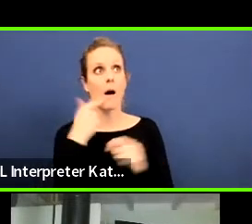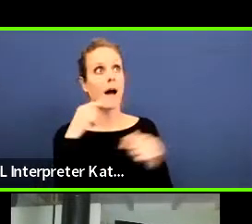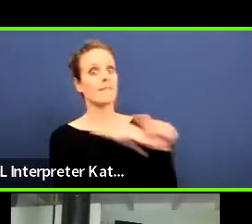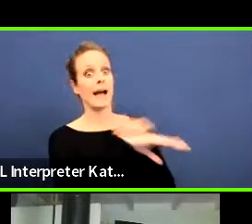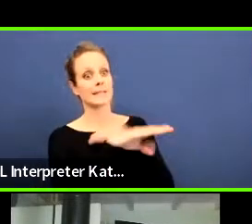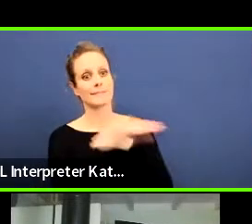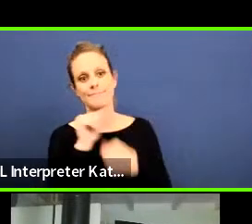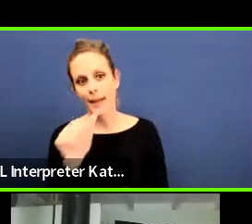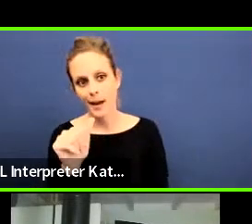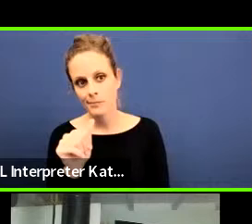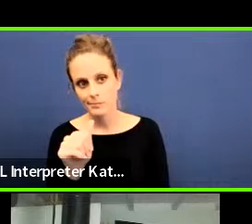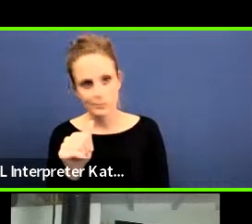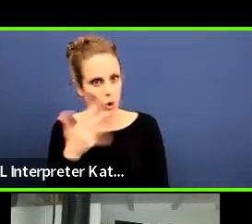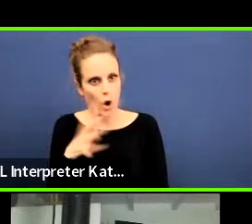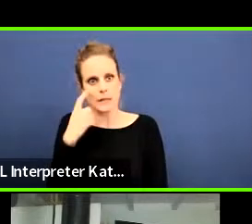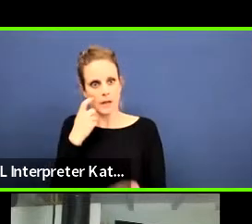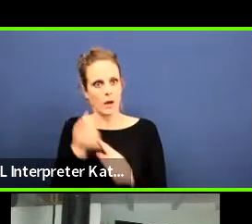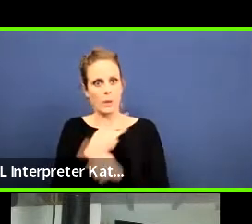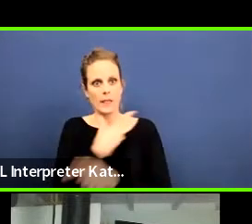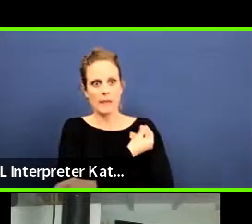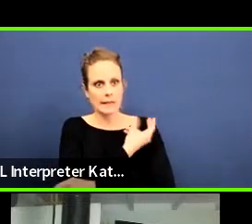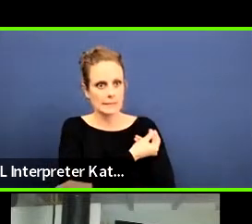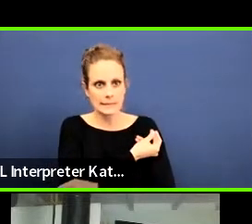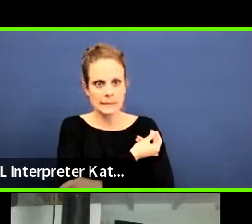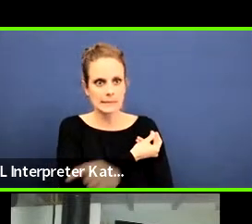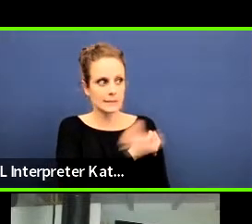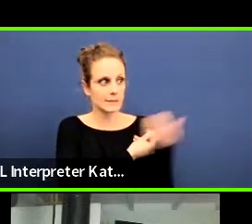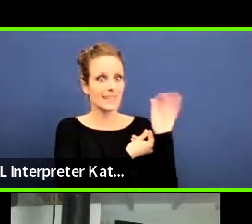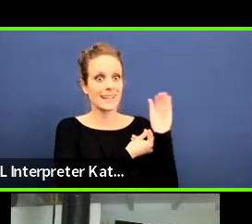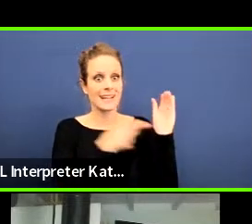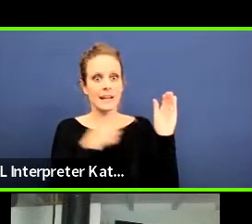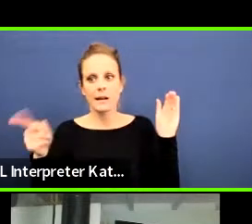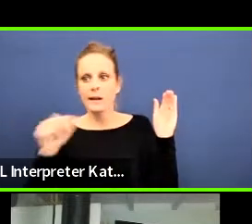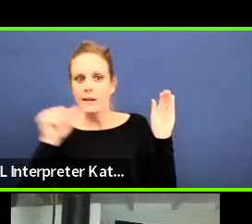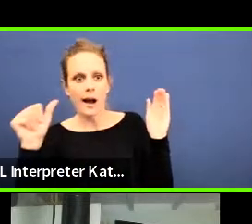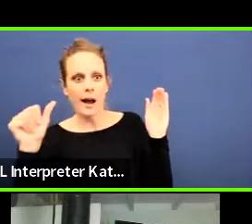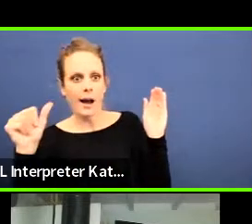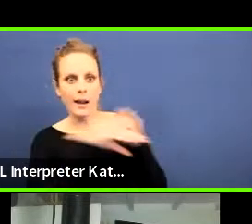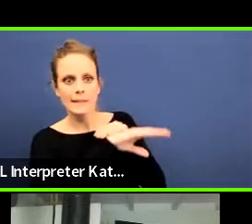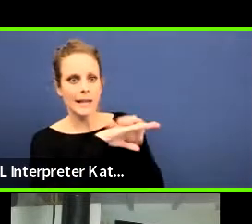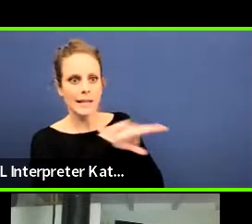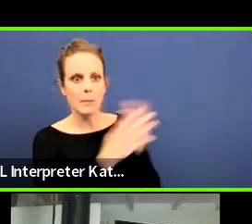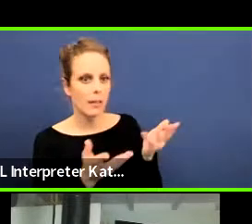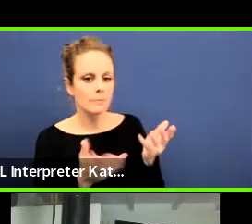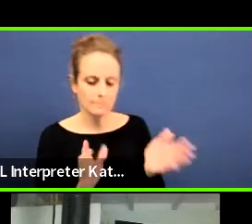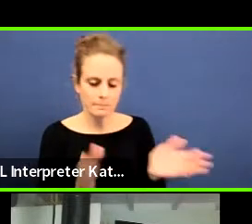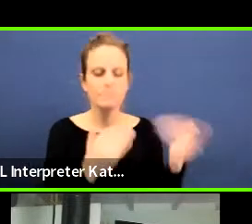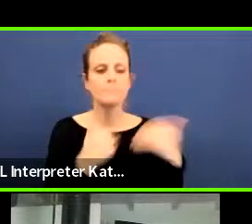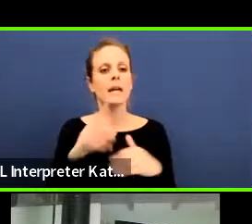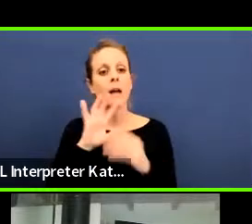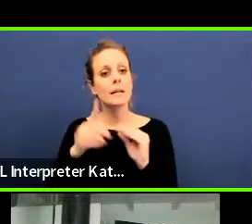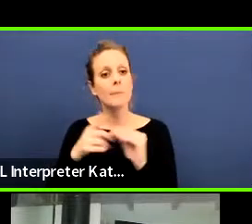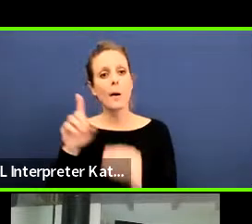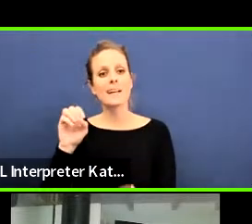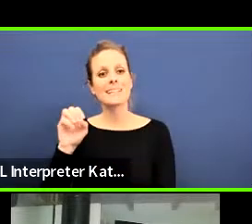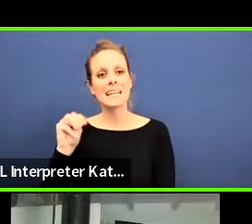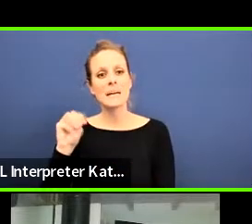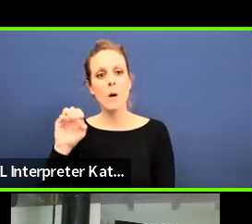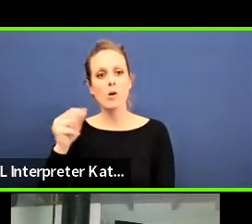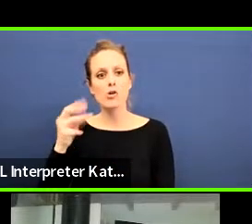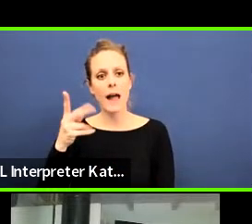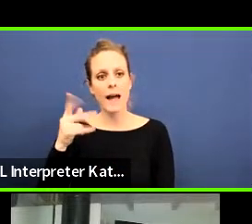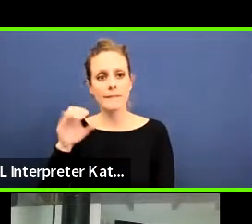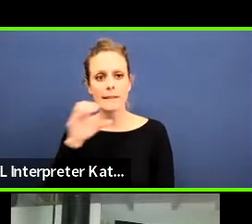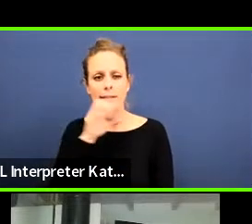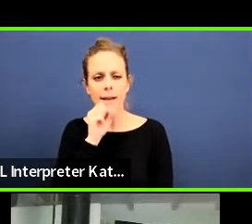with the vaccinations and their availability in the early days. We talked a lot about the sort of demographics of what's going